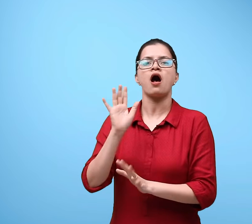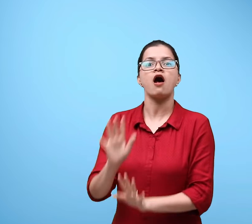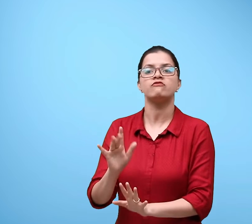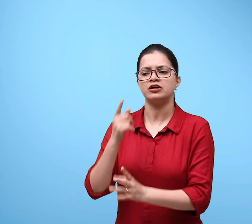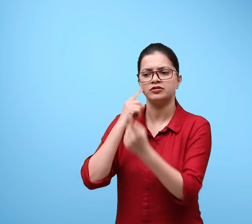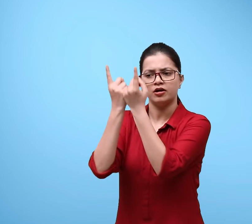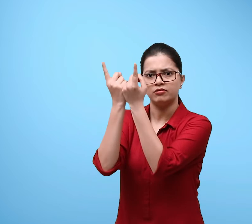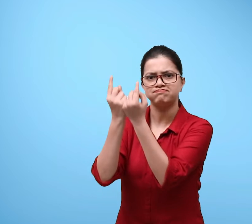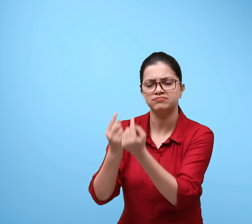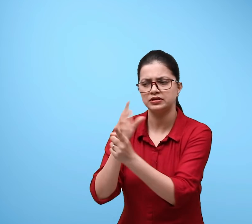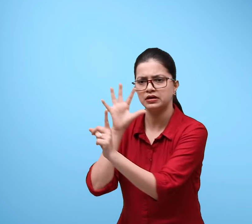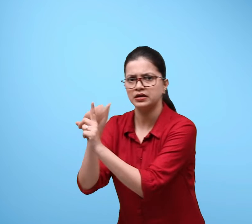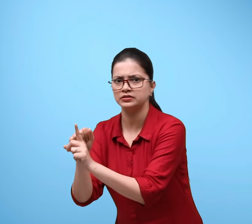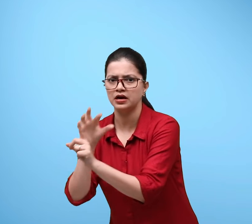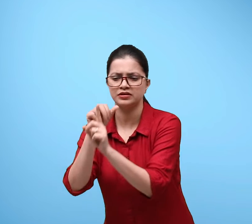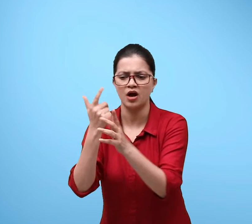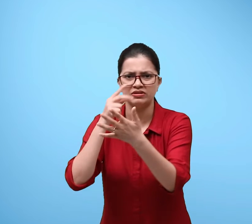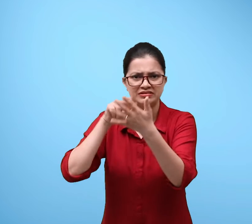That was translucent too.